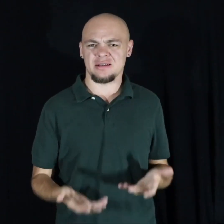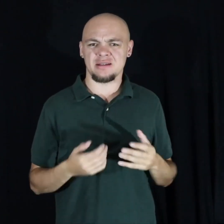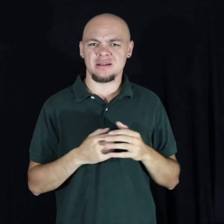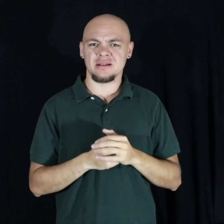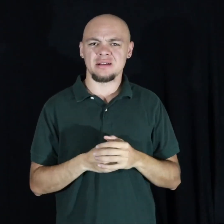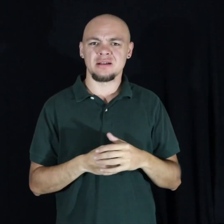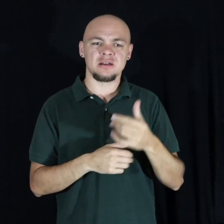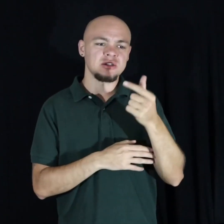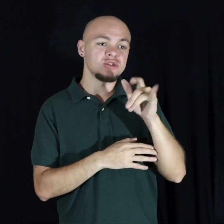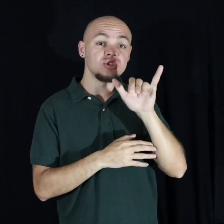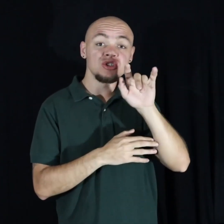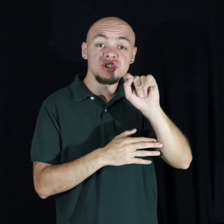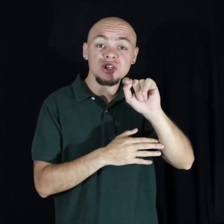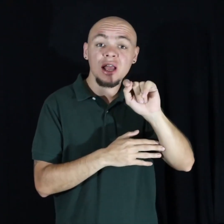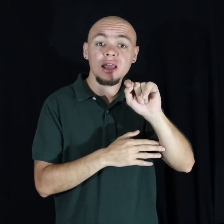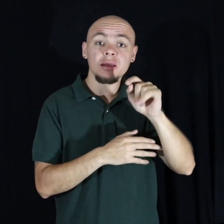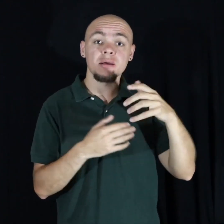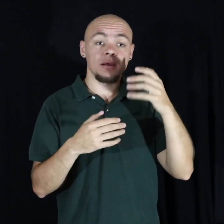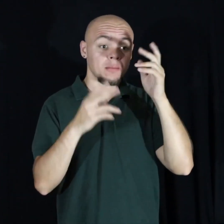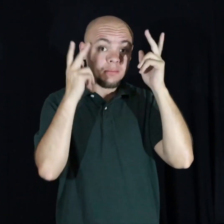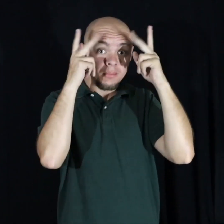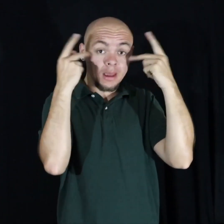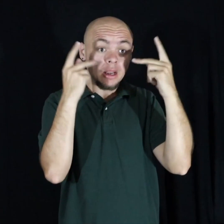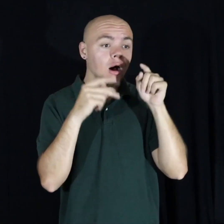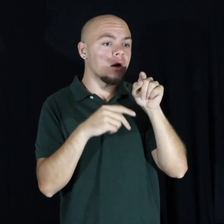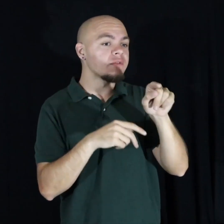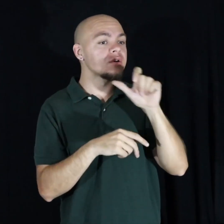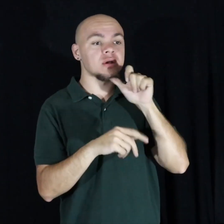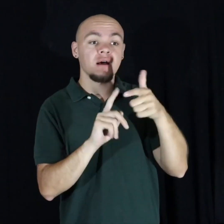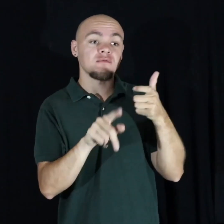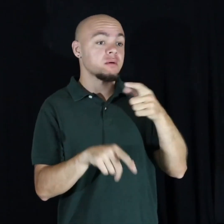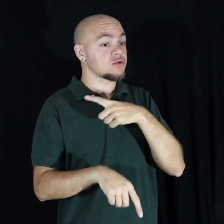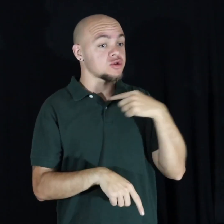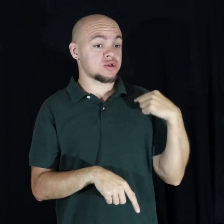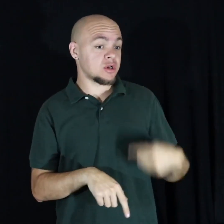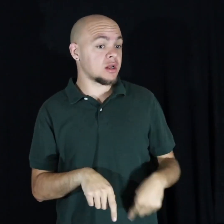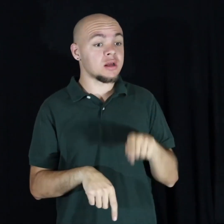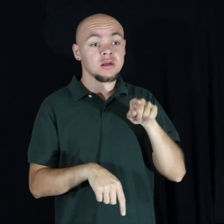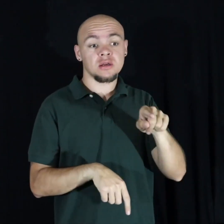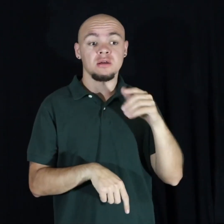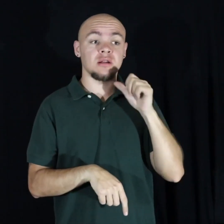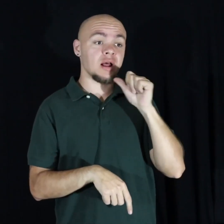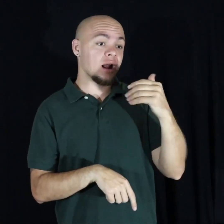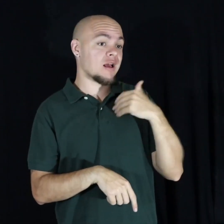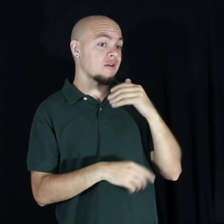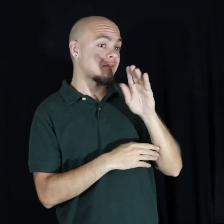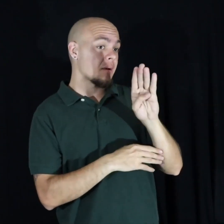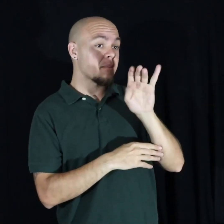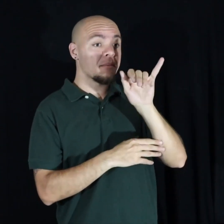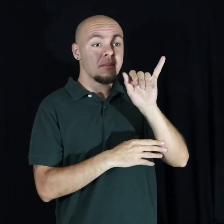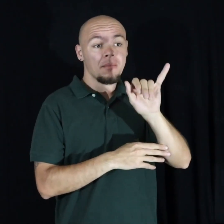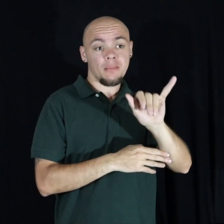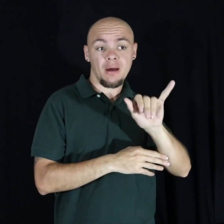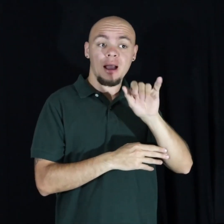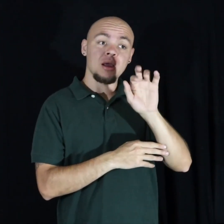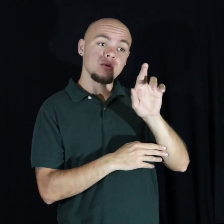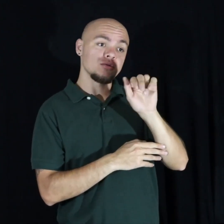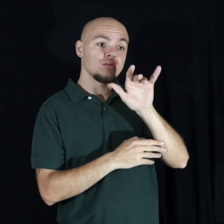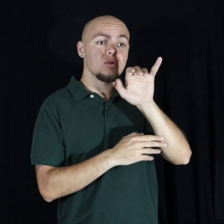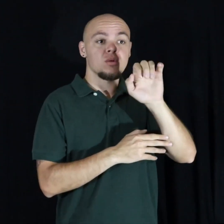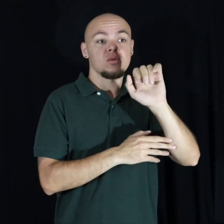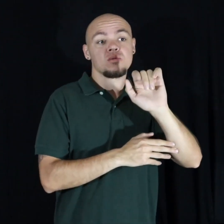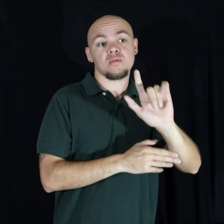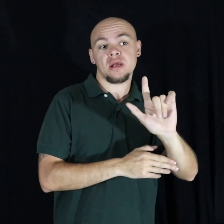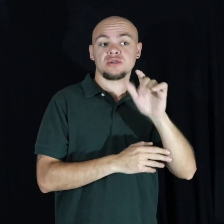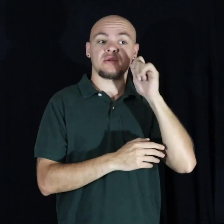giant pandas being told, hey, maybe if you weren't from China and didn't have biracial fur like the rest of the regular bears, then there might still be